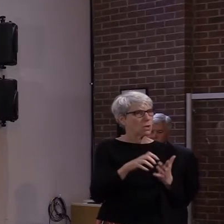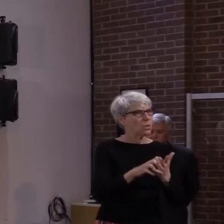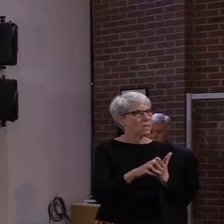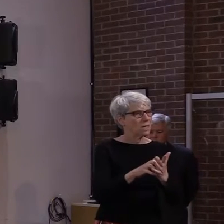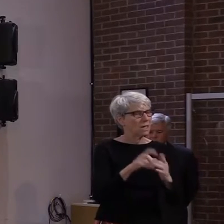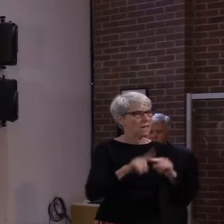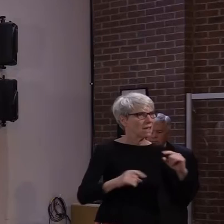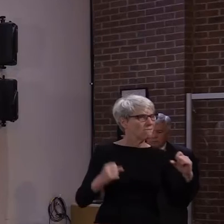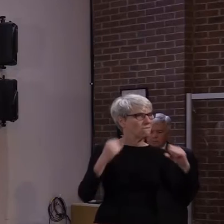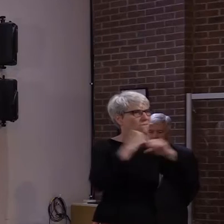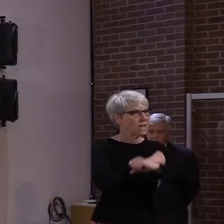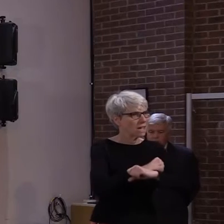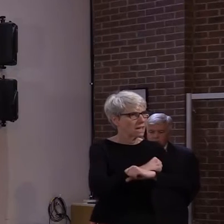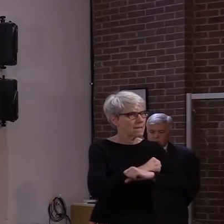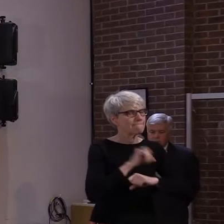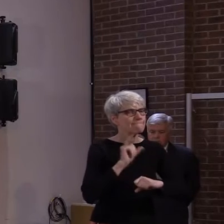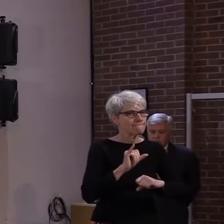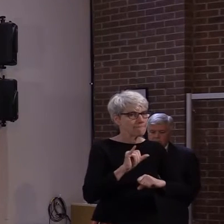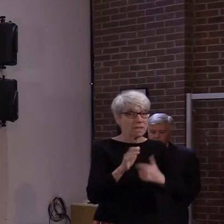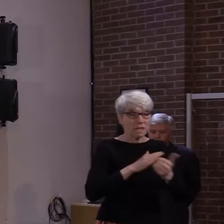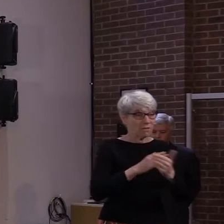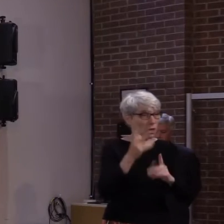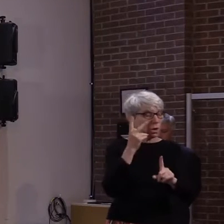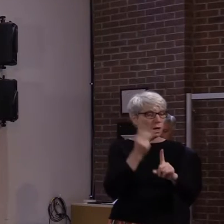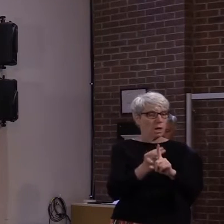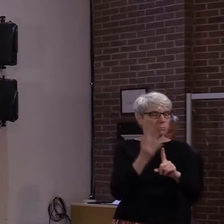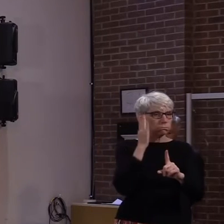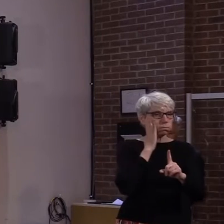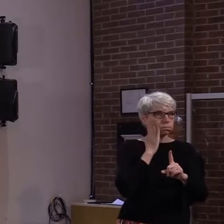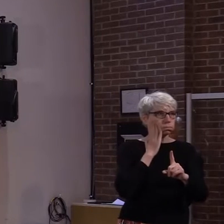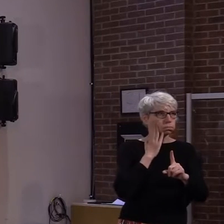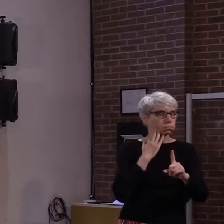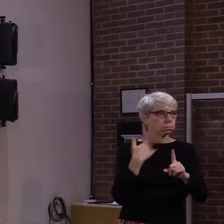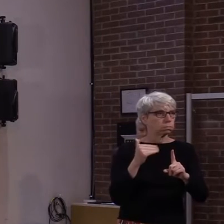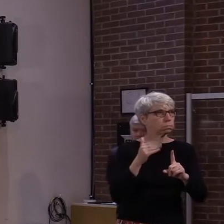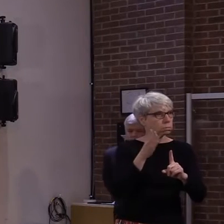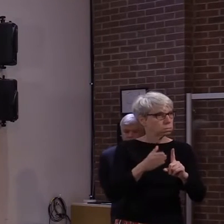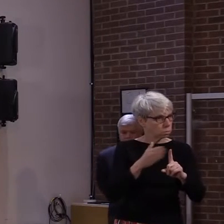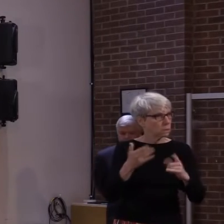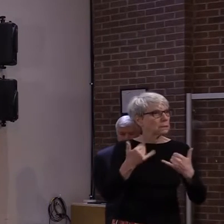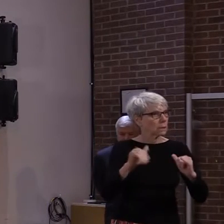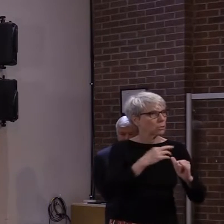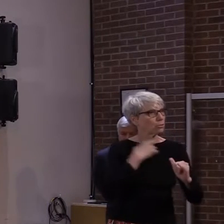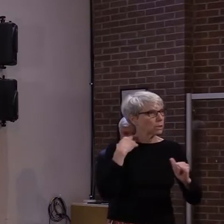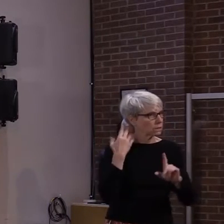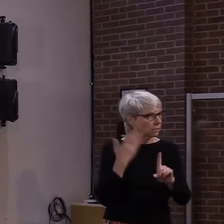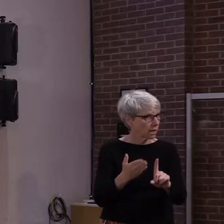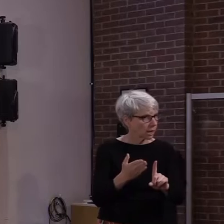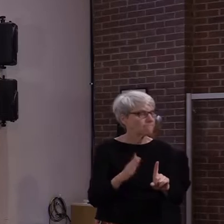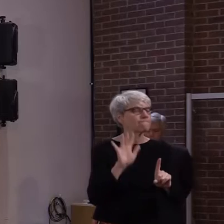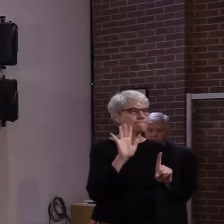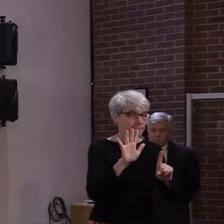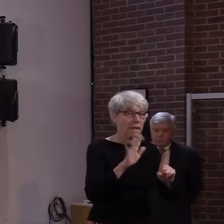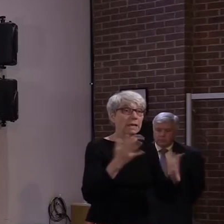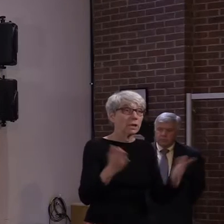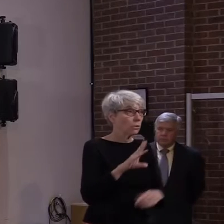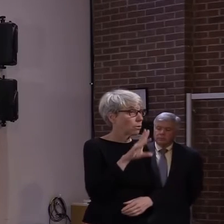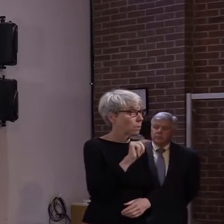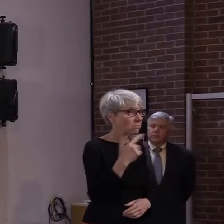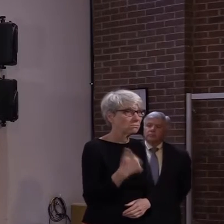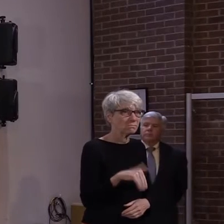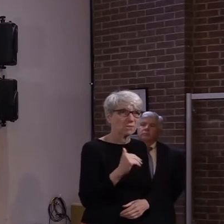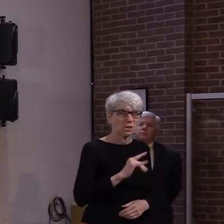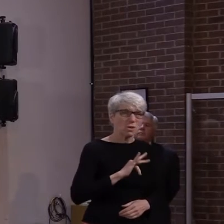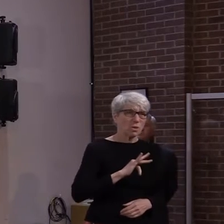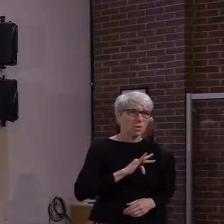response, the situation does become more serious. That's why even in Vermont, where we have some of the highest